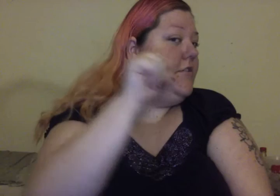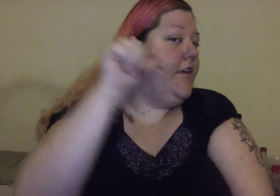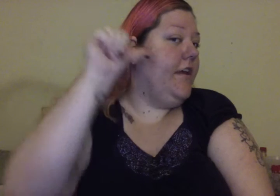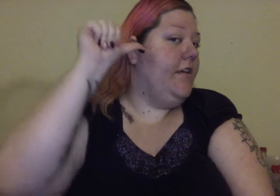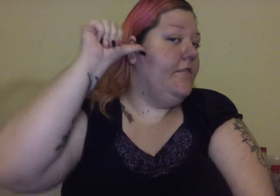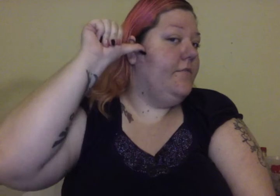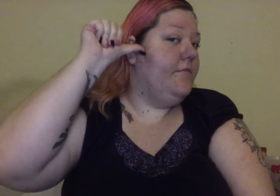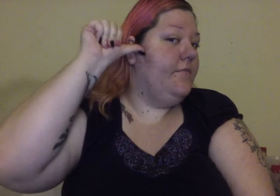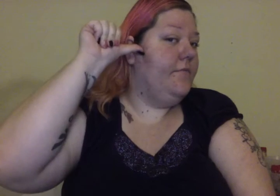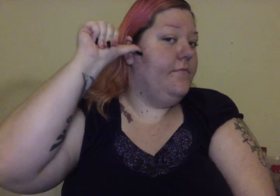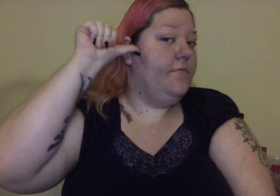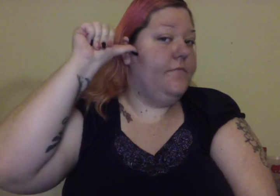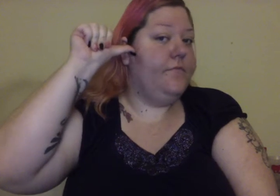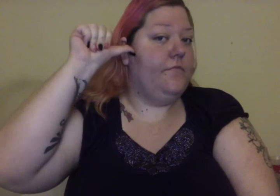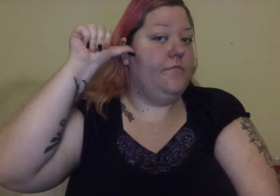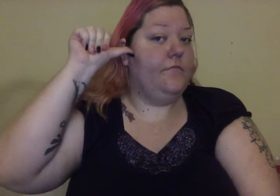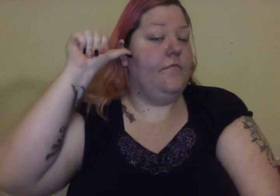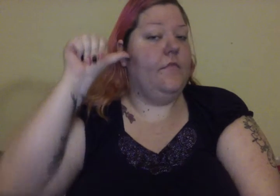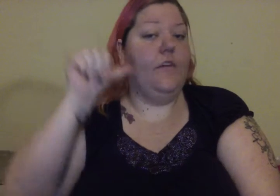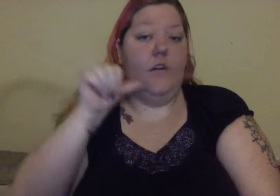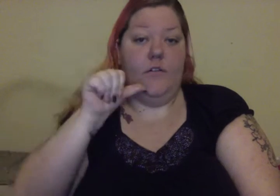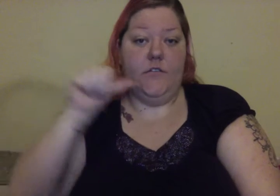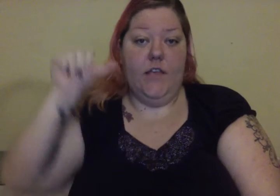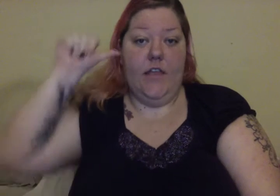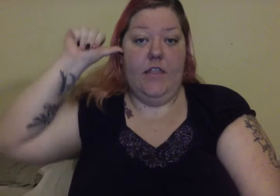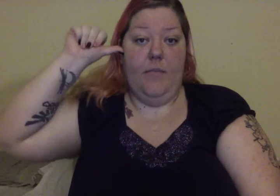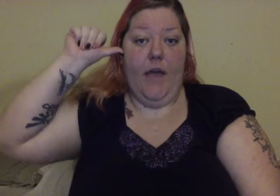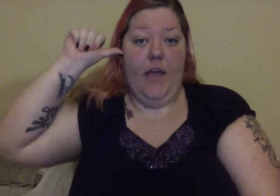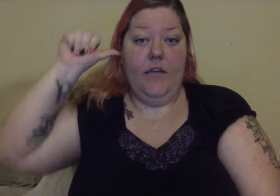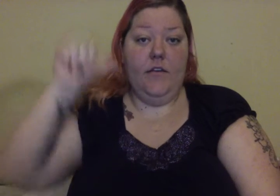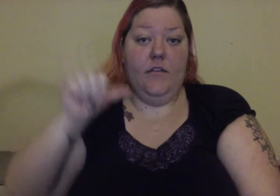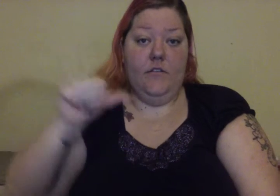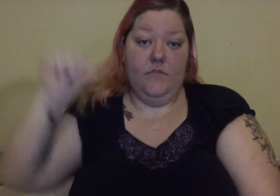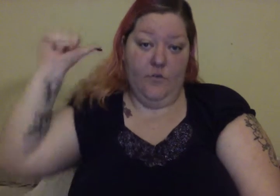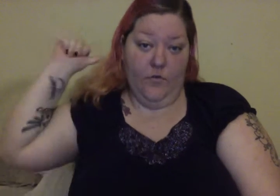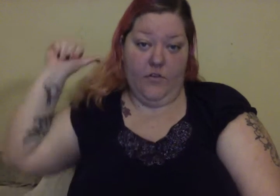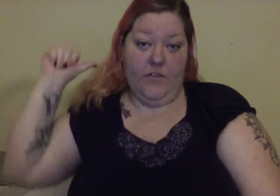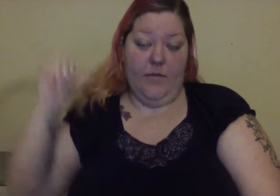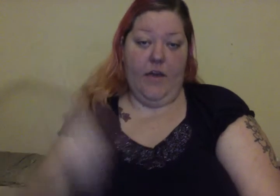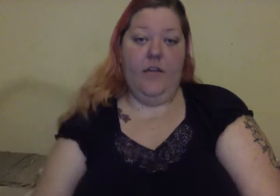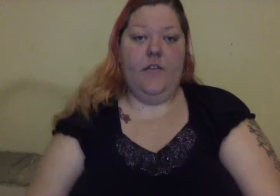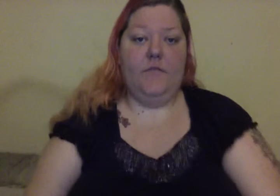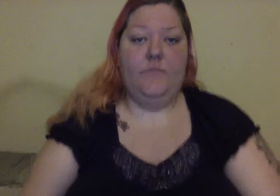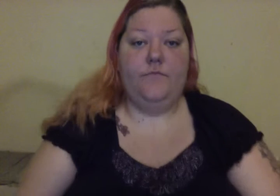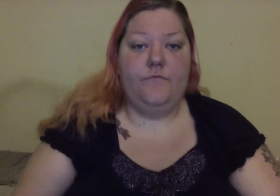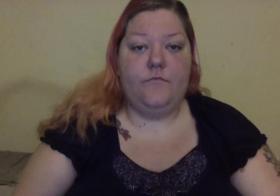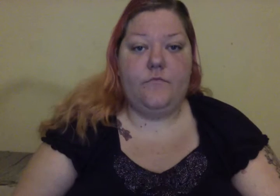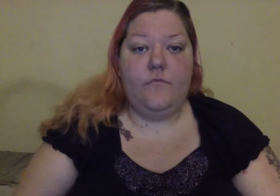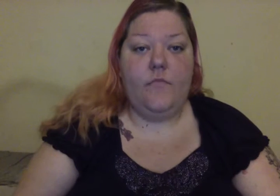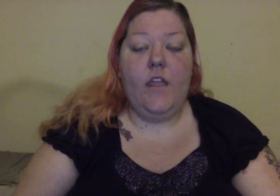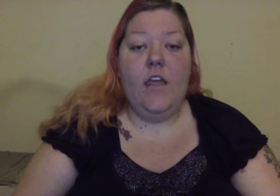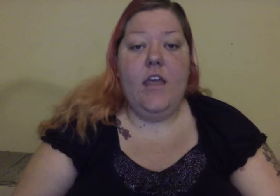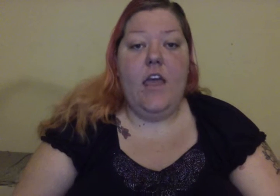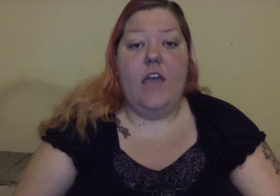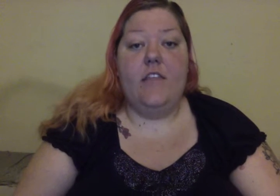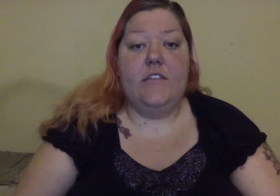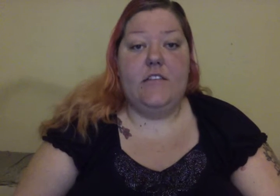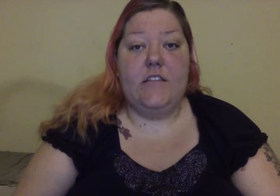It goes in the back, towards the back. And this is the sign